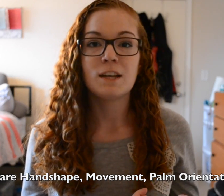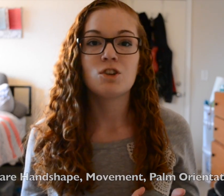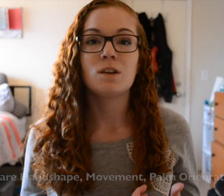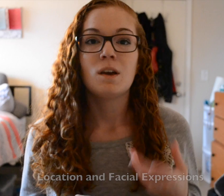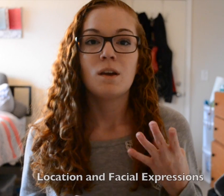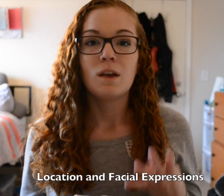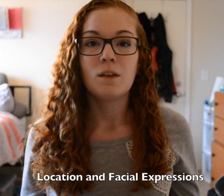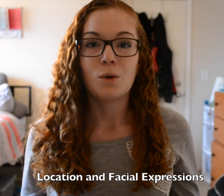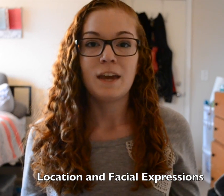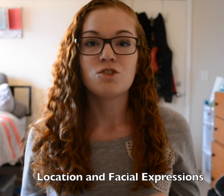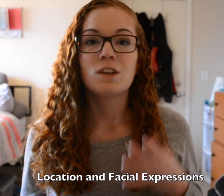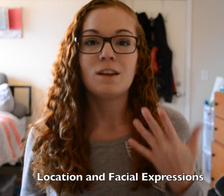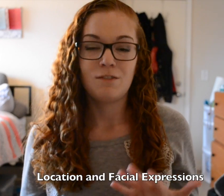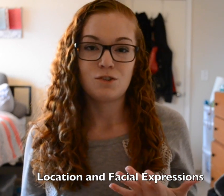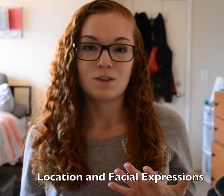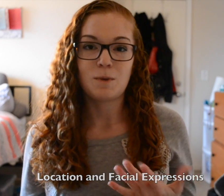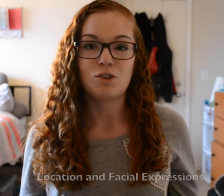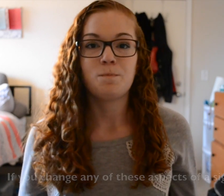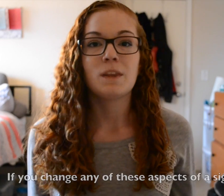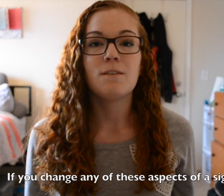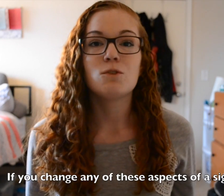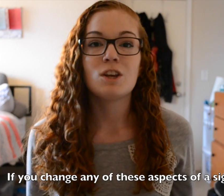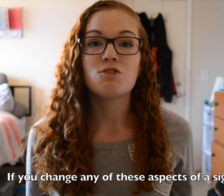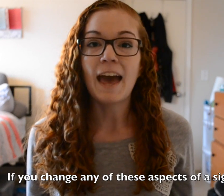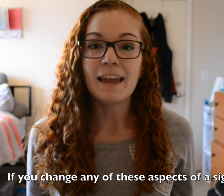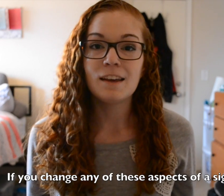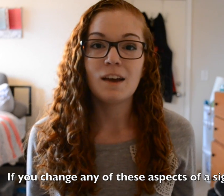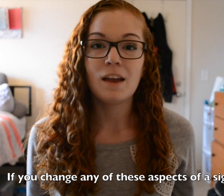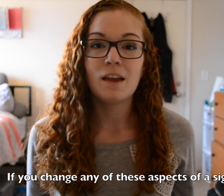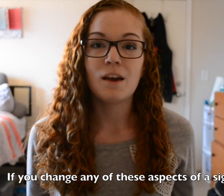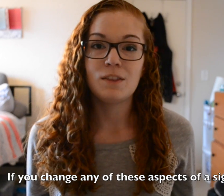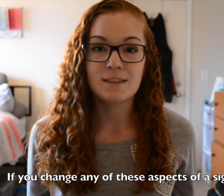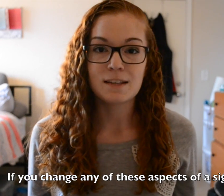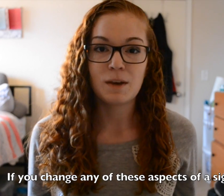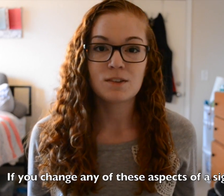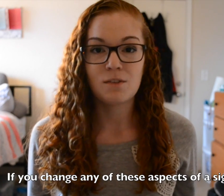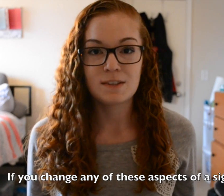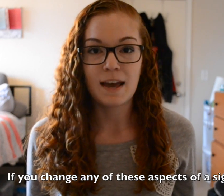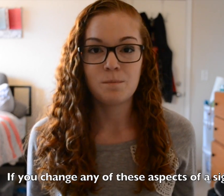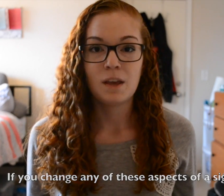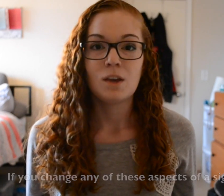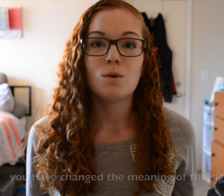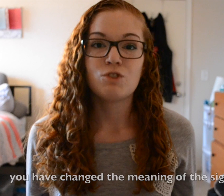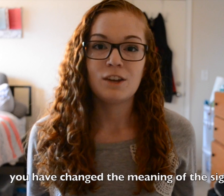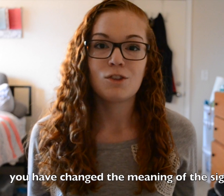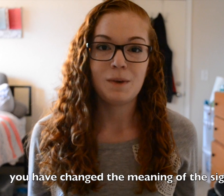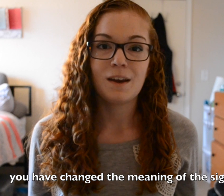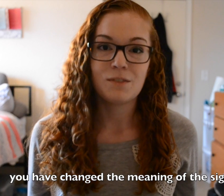orientation, and location and facial expression. If you change any of these aspects of a sign, you have changed the meaning of the